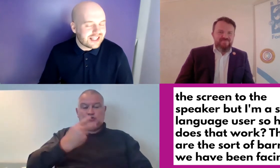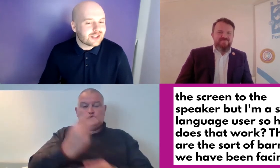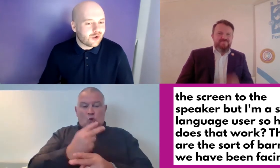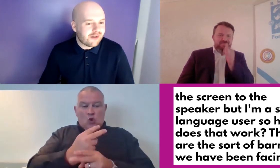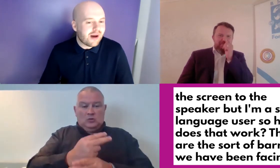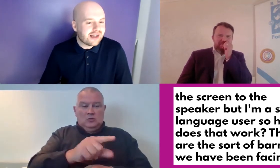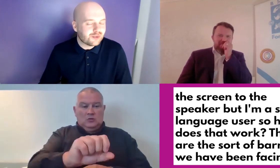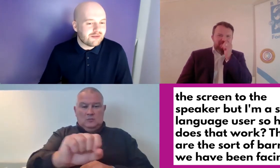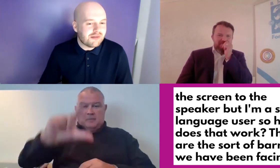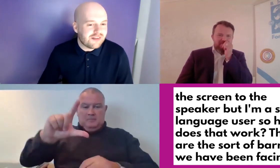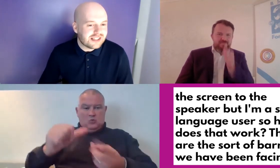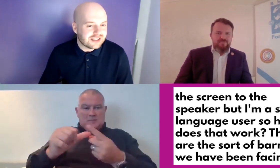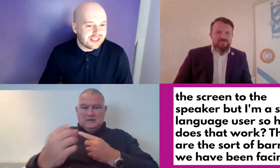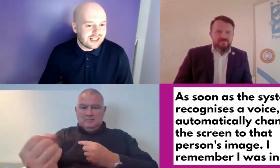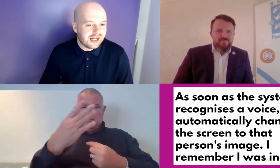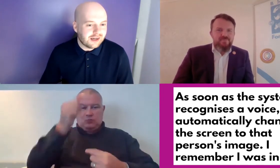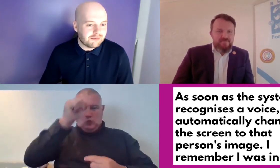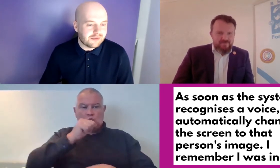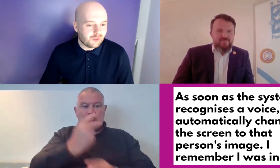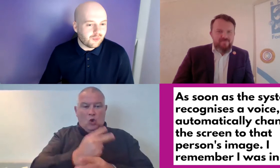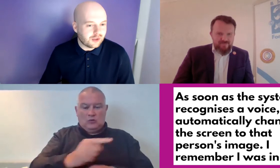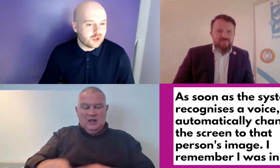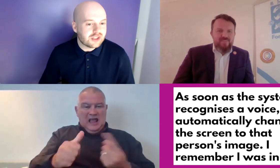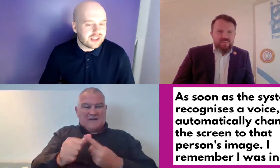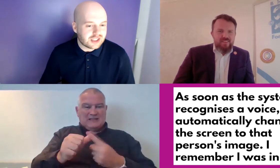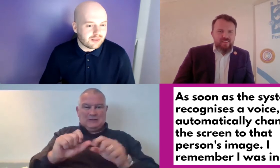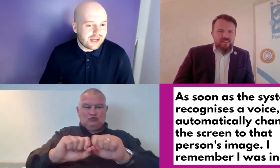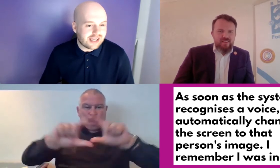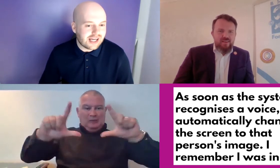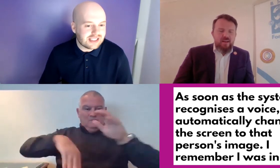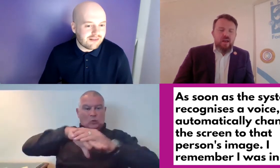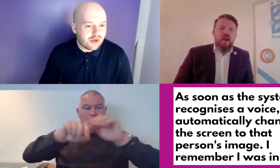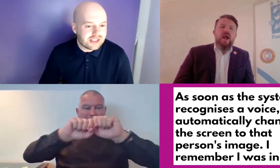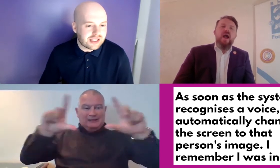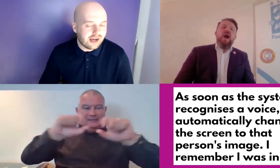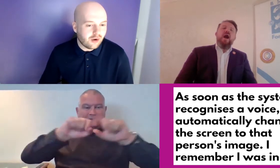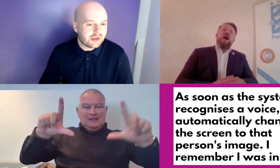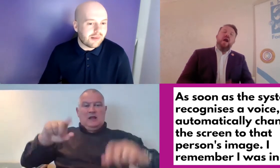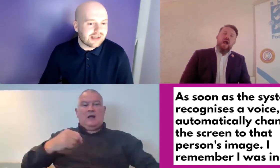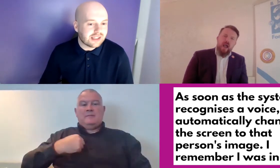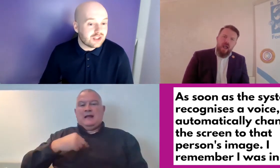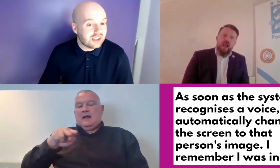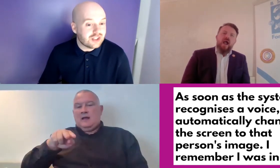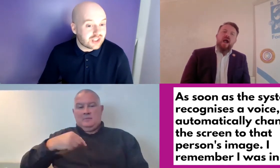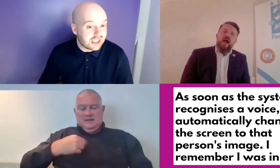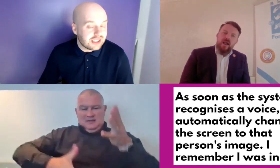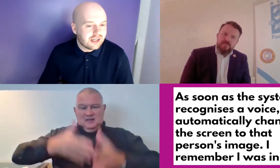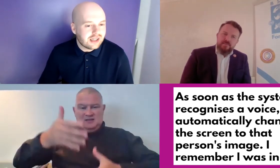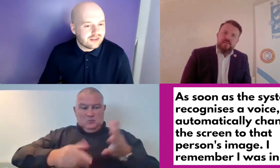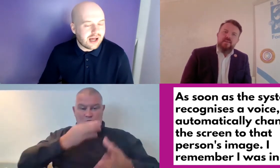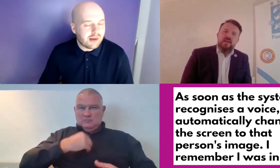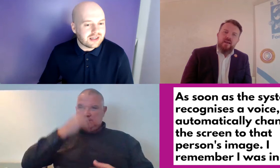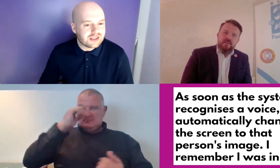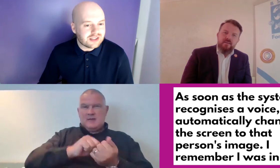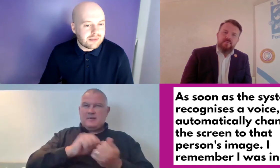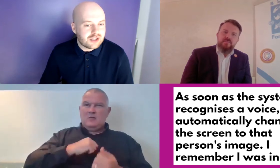These are the sort of barriers we've been facing. As soon as the system recognises a voice, it automatically changes the screen to